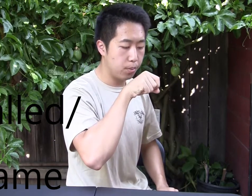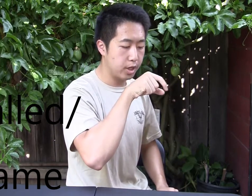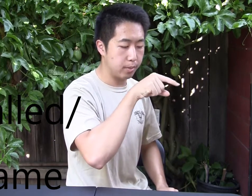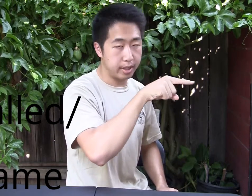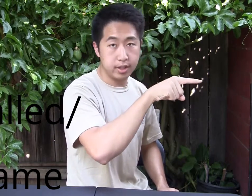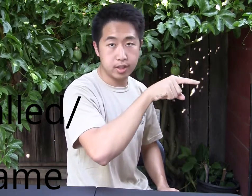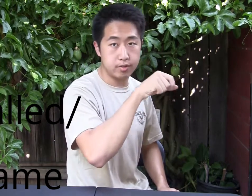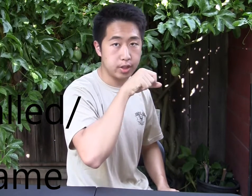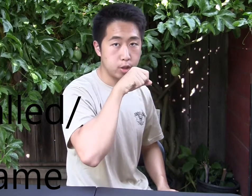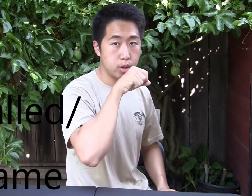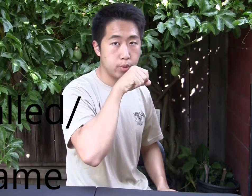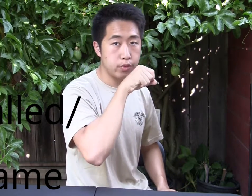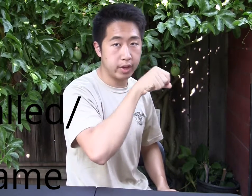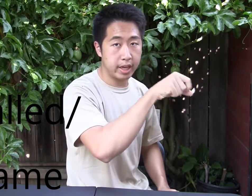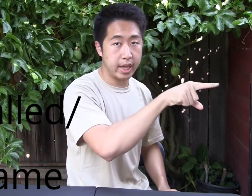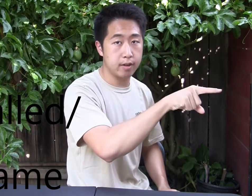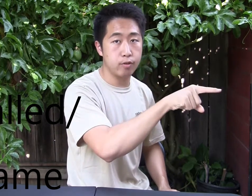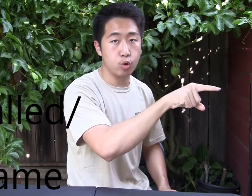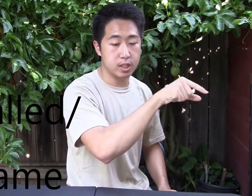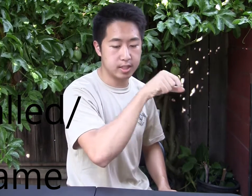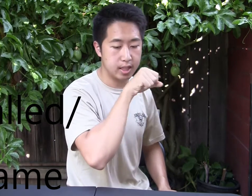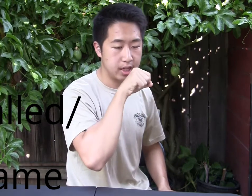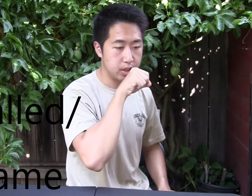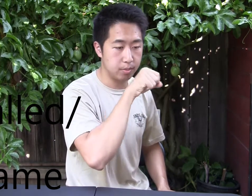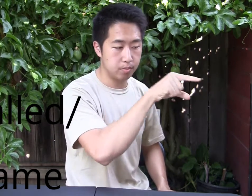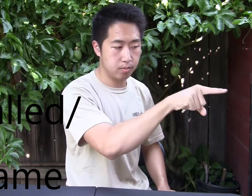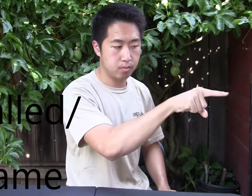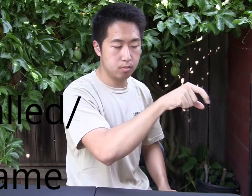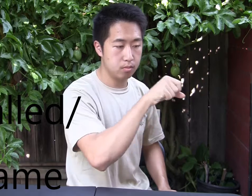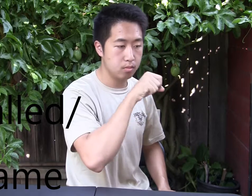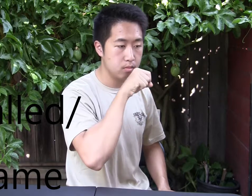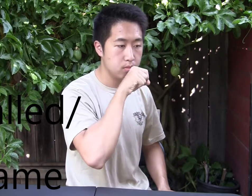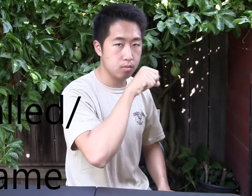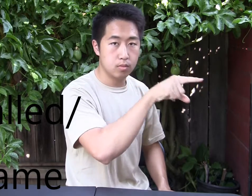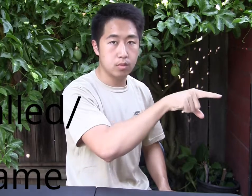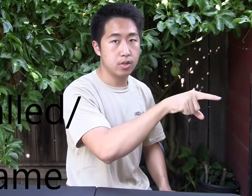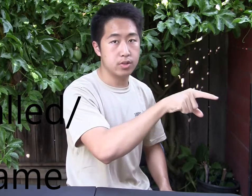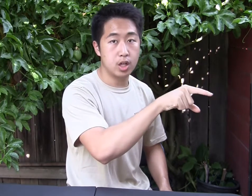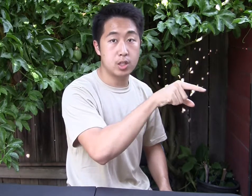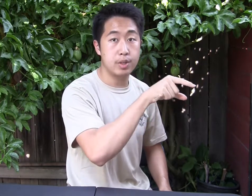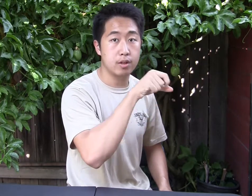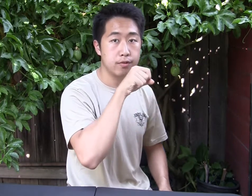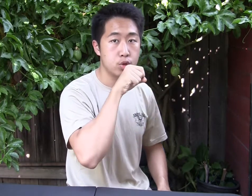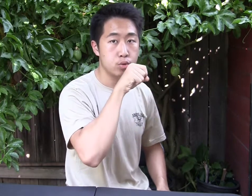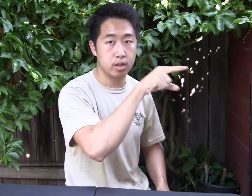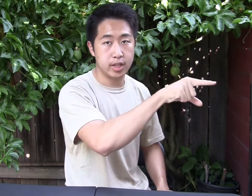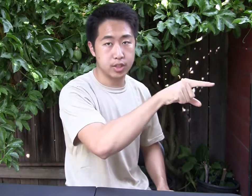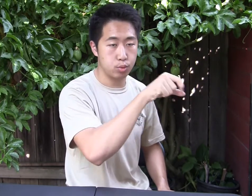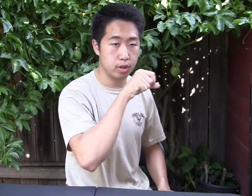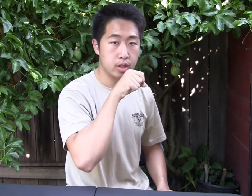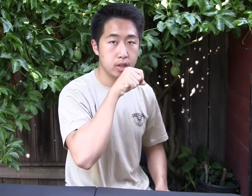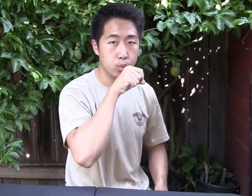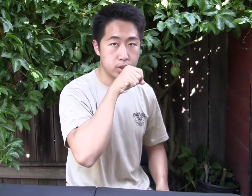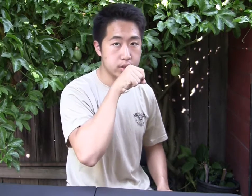opening my index finger while moving my hand forward slightly. This is not to be confused with the next word, which is